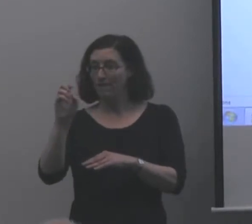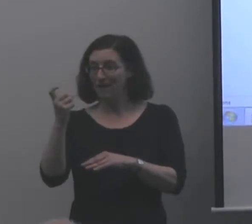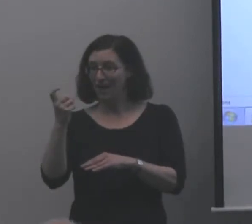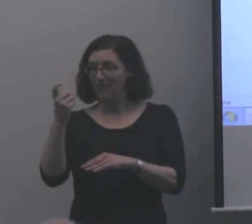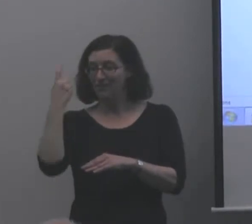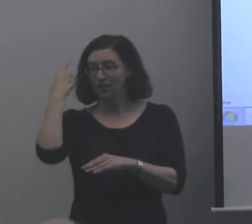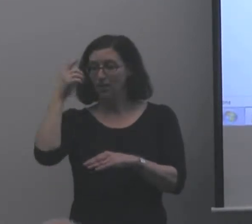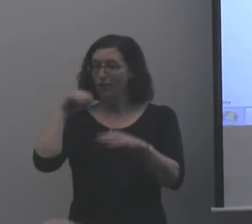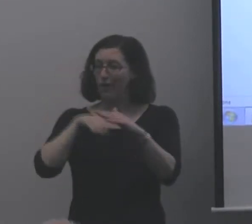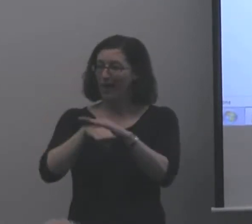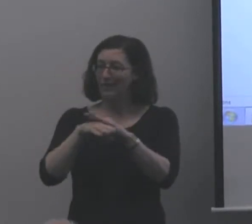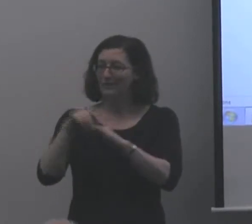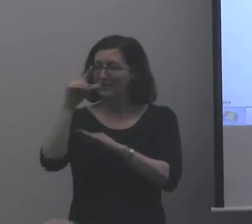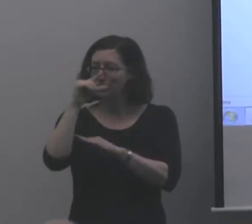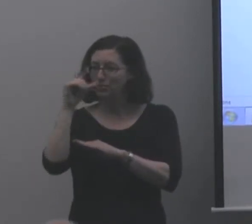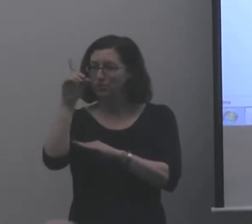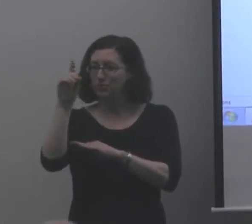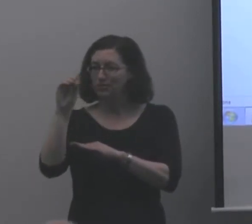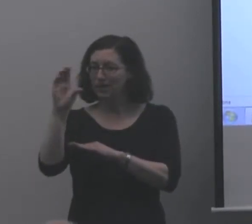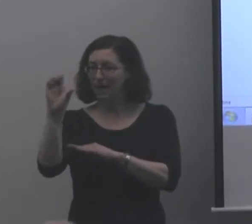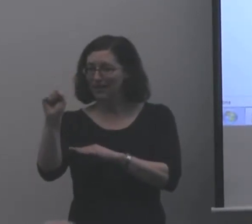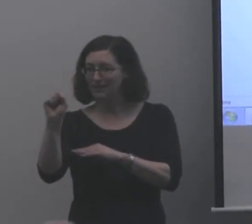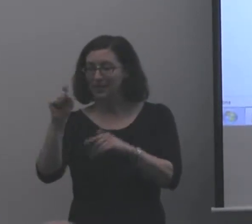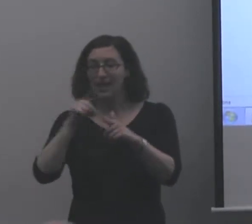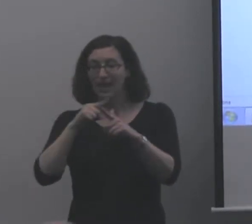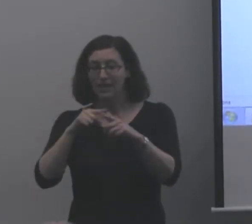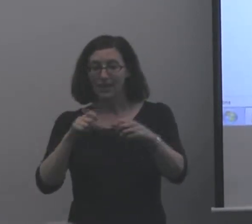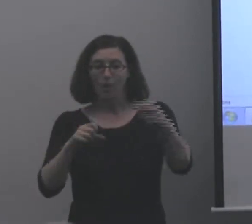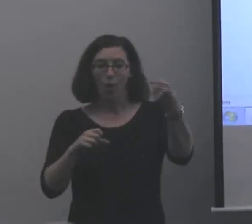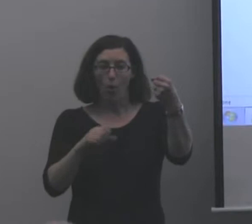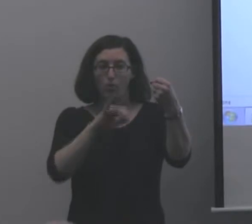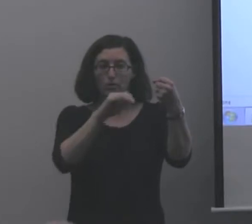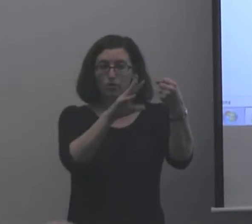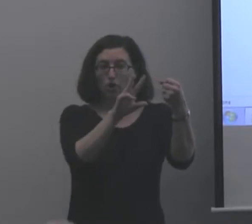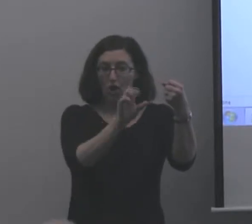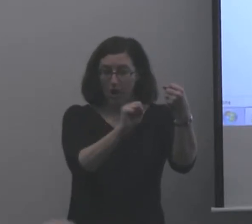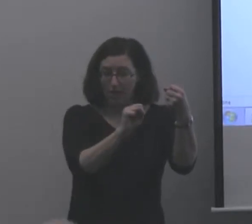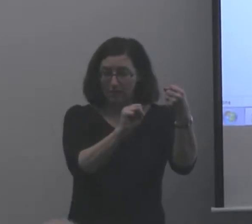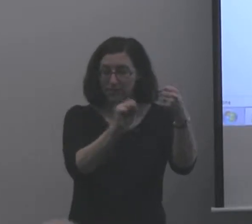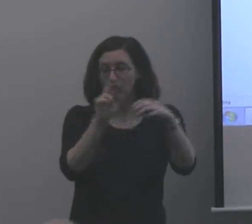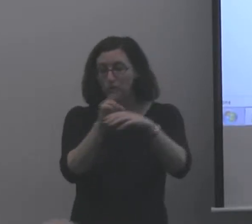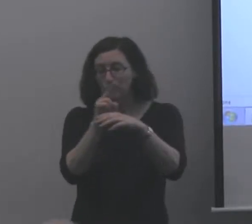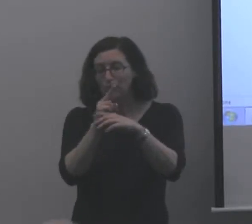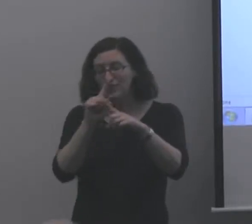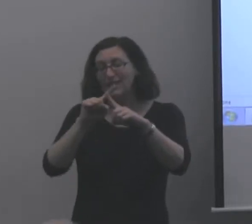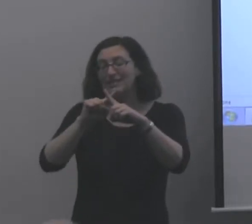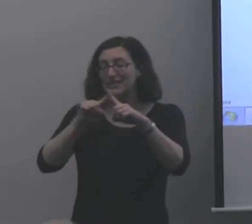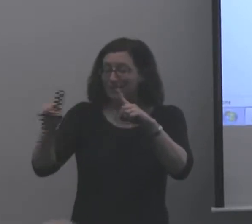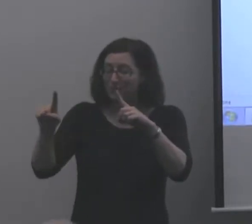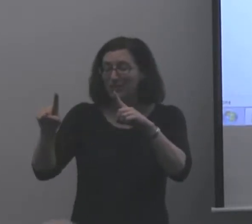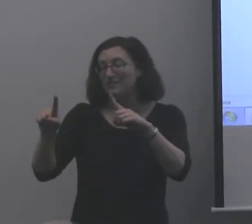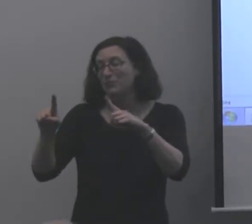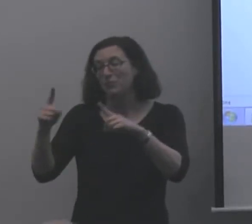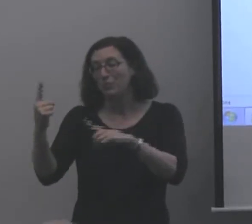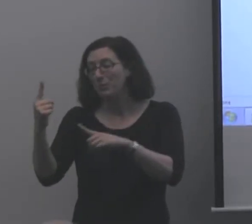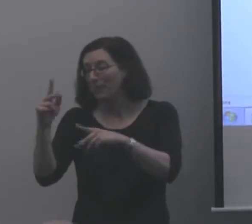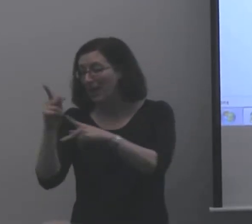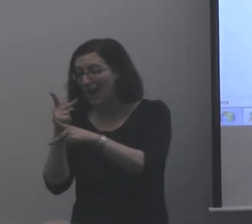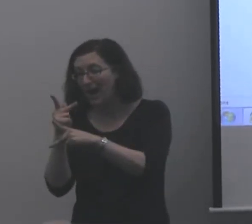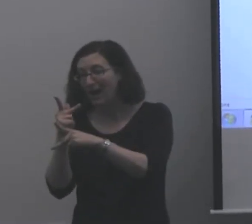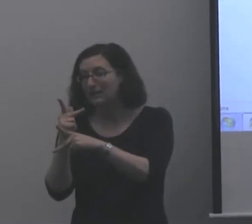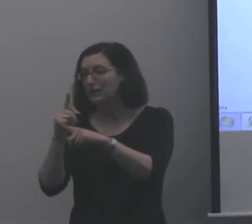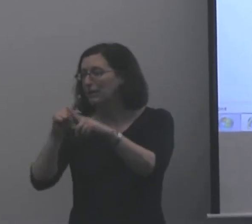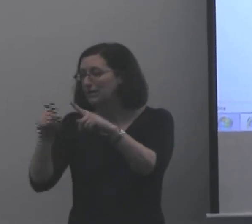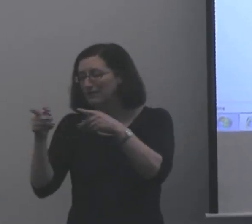then I have to put JAWS, put my JAWS experience aside and start using a completely different screen reader, which operates